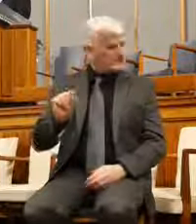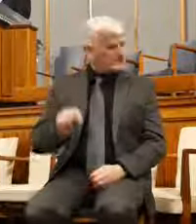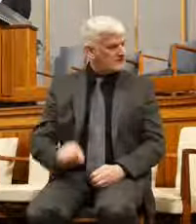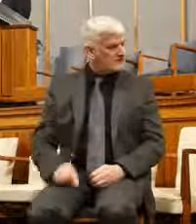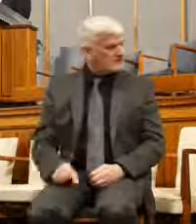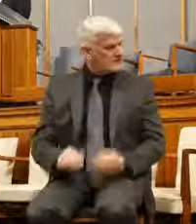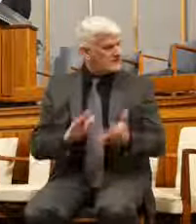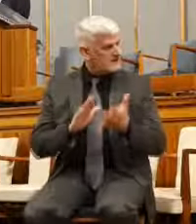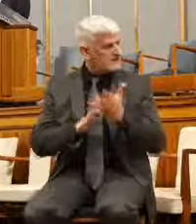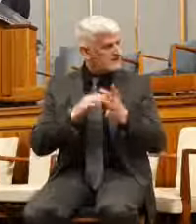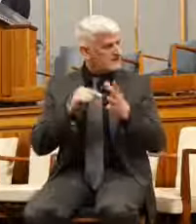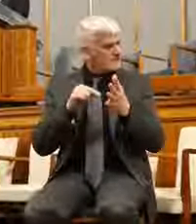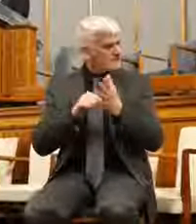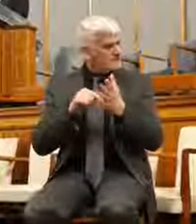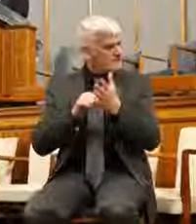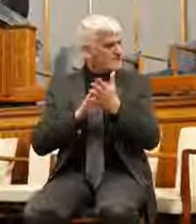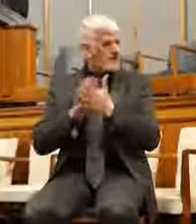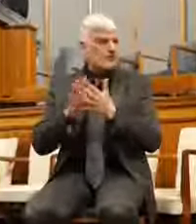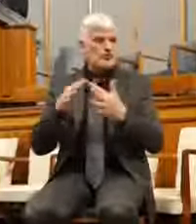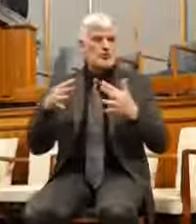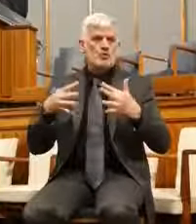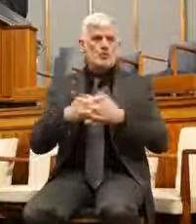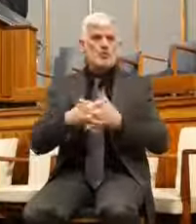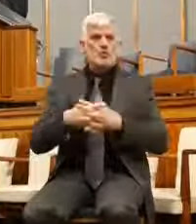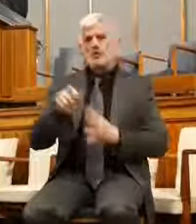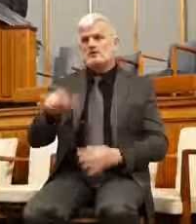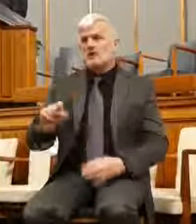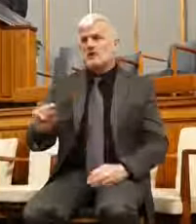Matthew chapter 11.